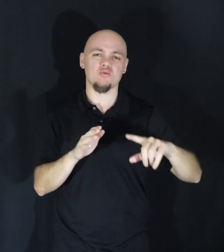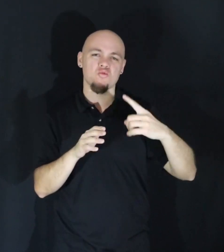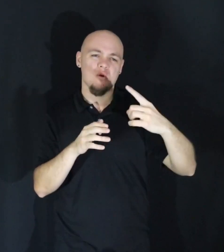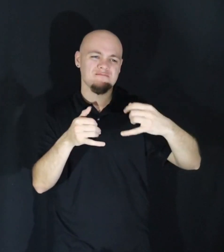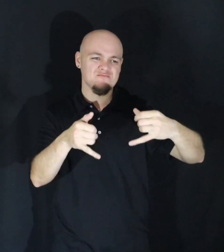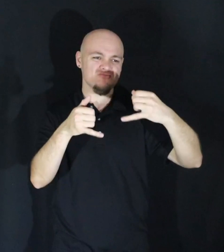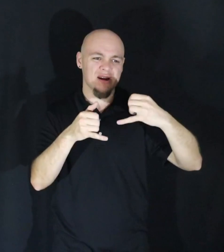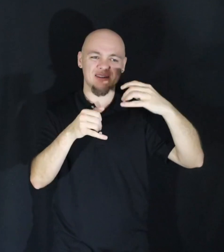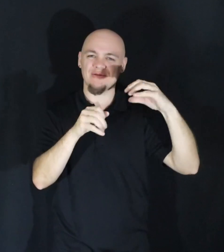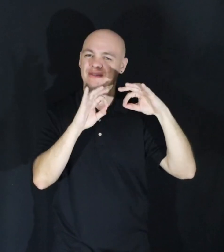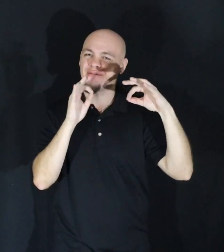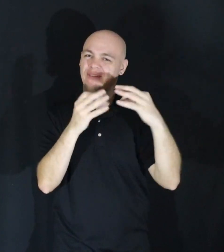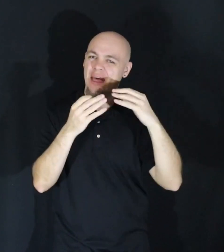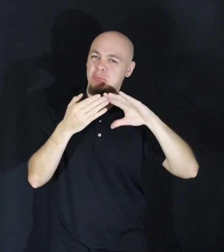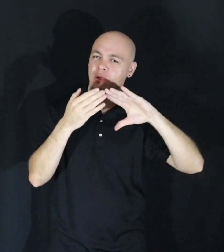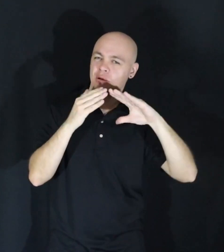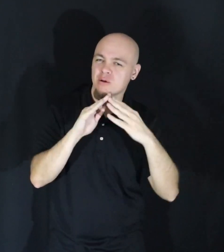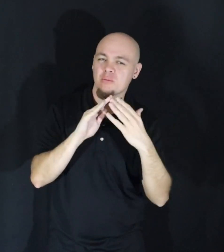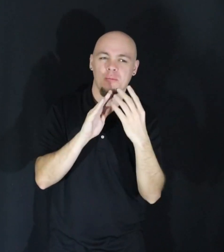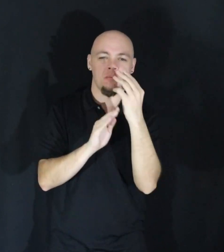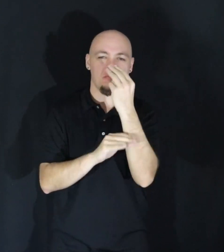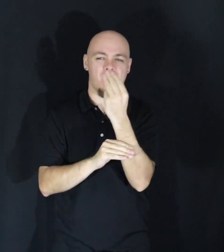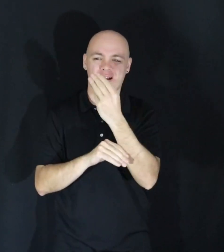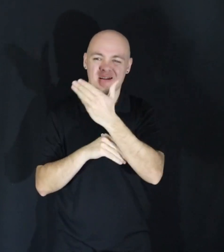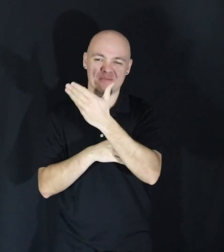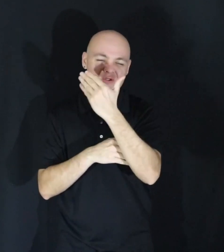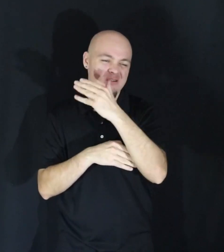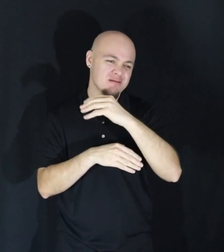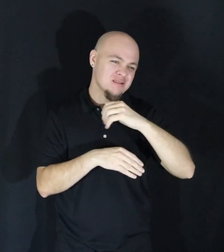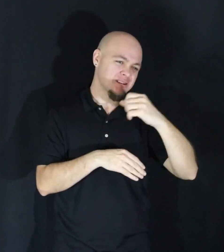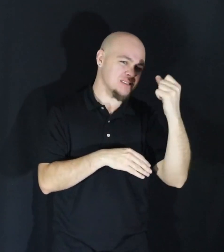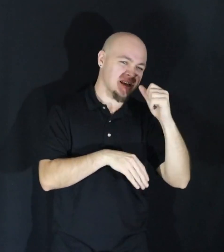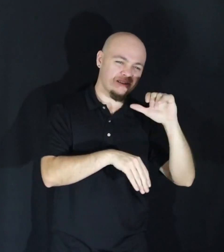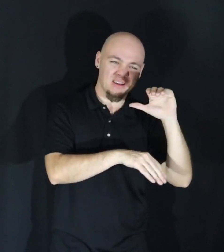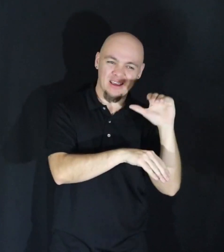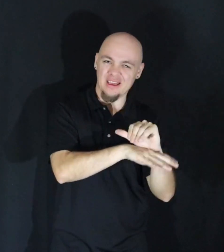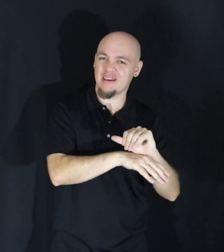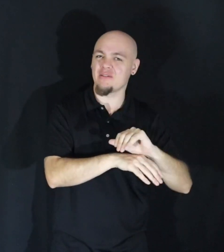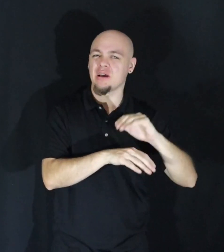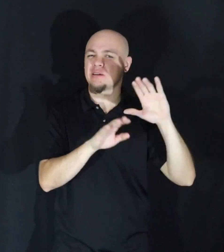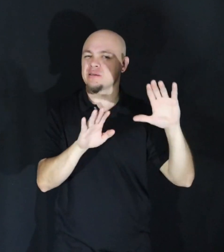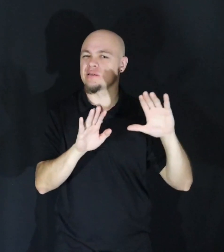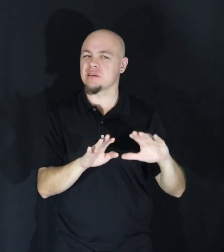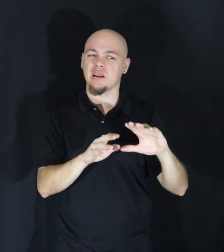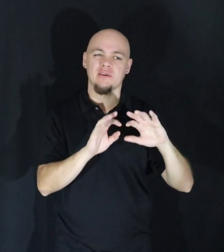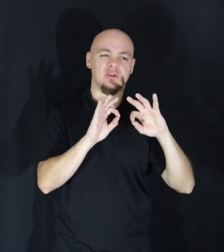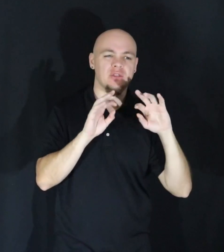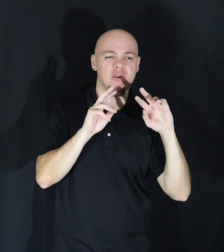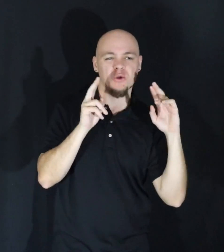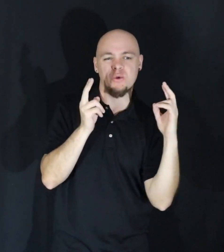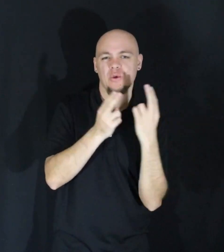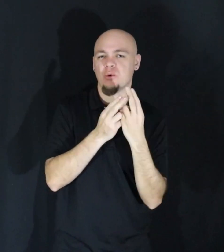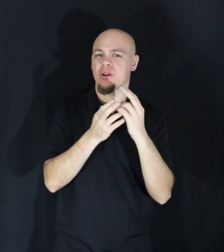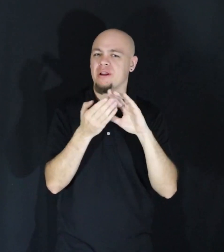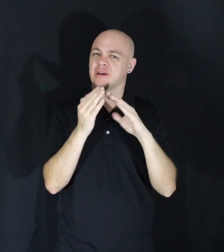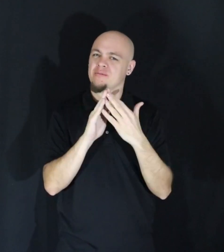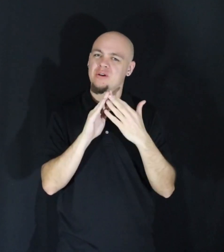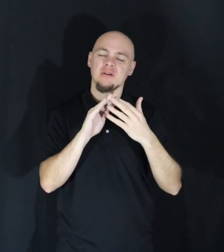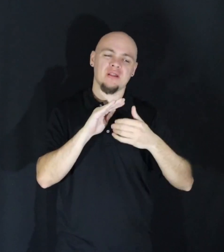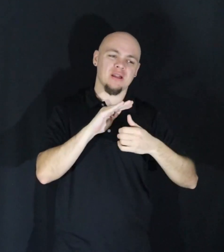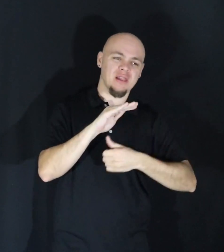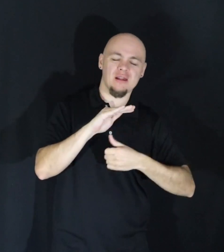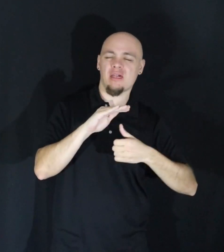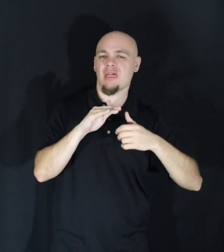family, community, working Monday morn to Saturday eve, saving Sundays for the unity, communing in living rooms, basement